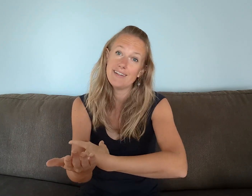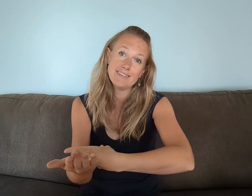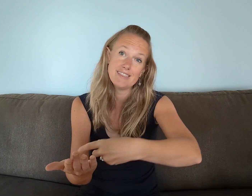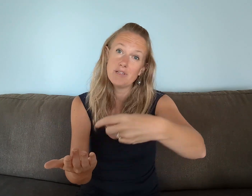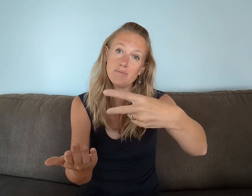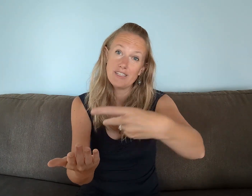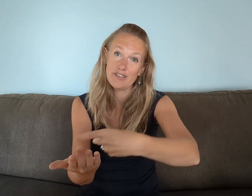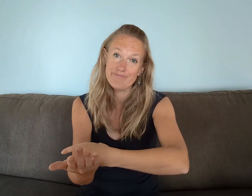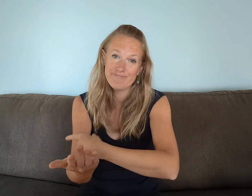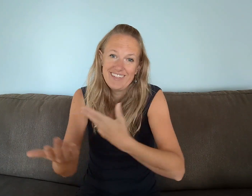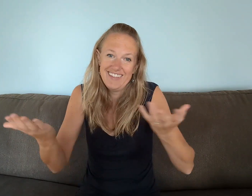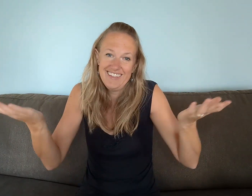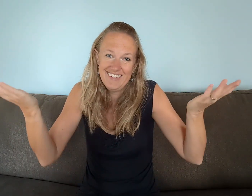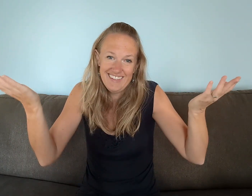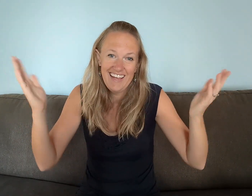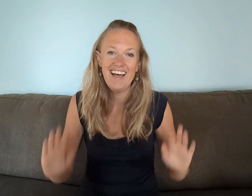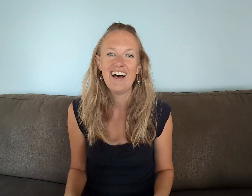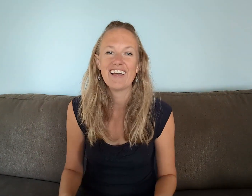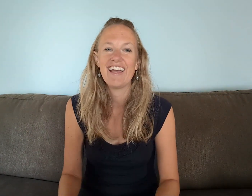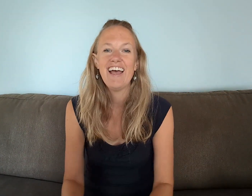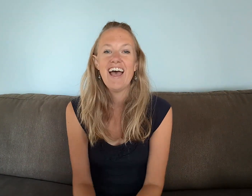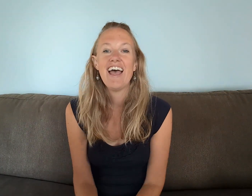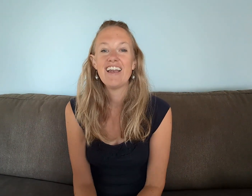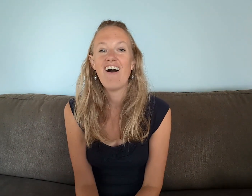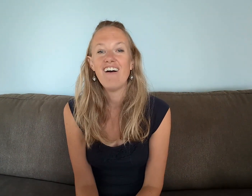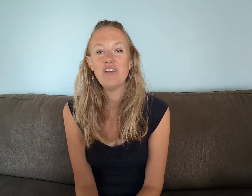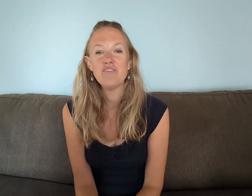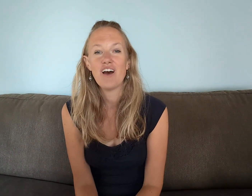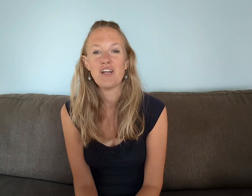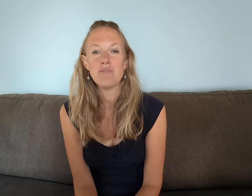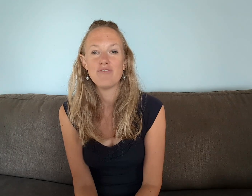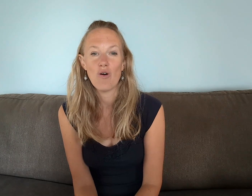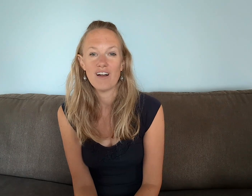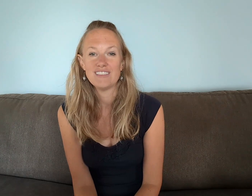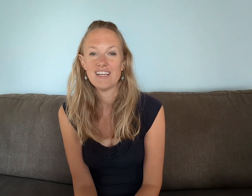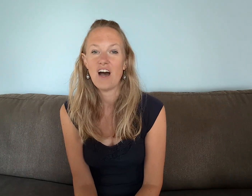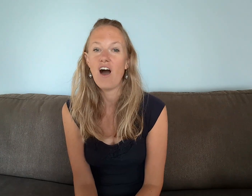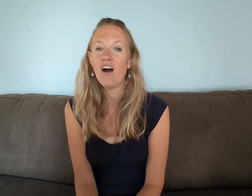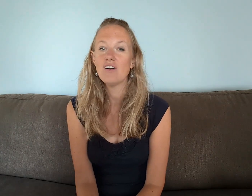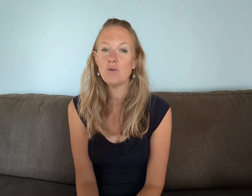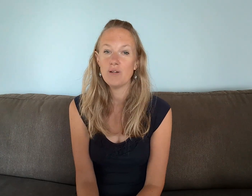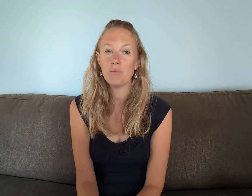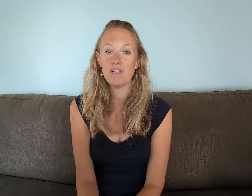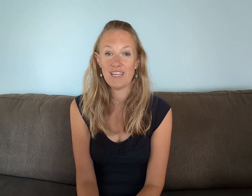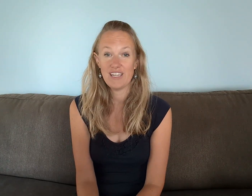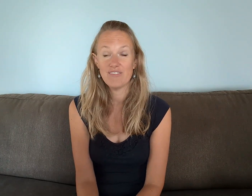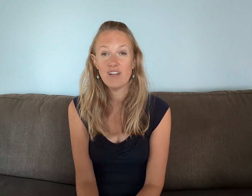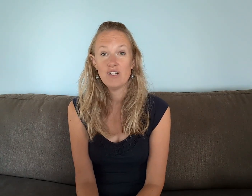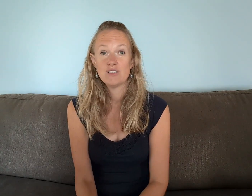in, sometimes I don't. Okay, and all who've gone before us and all who will believe.